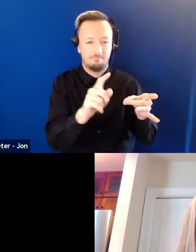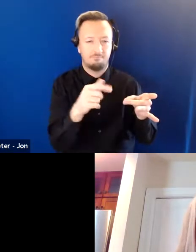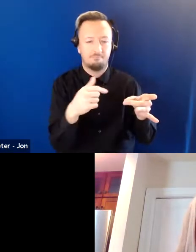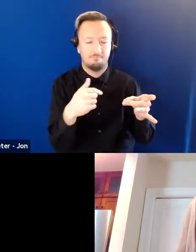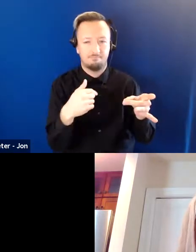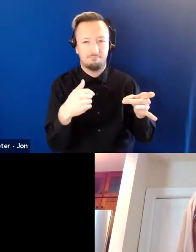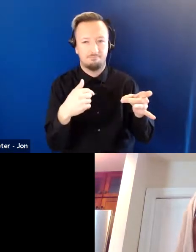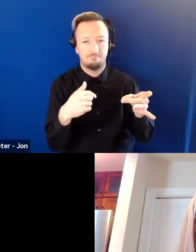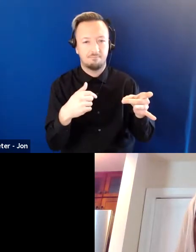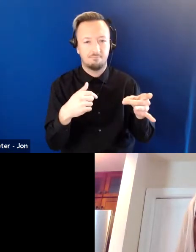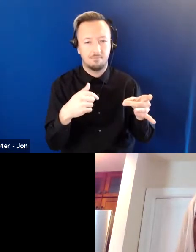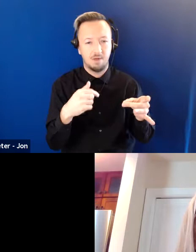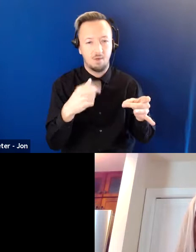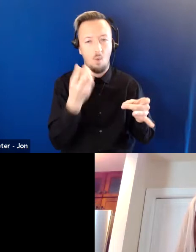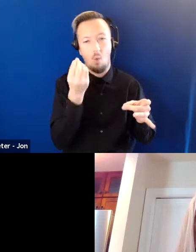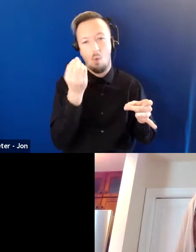in